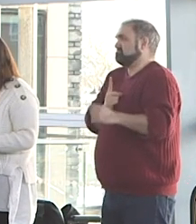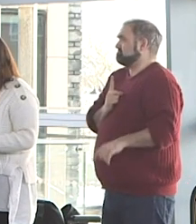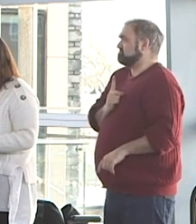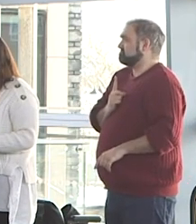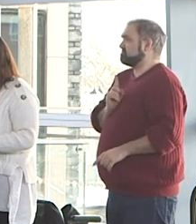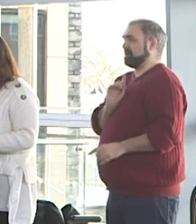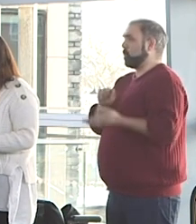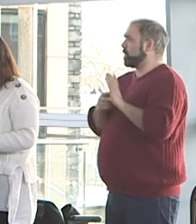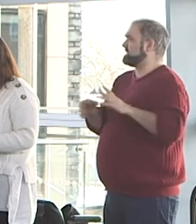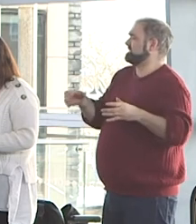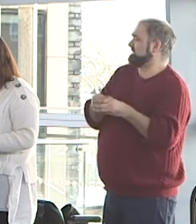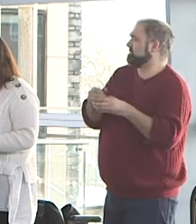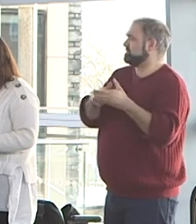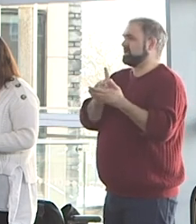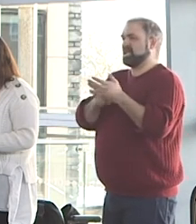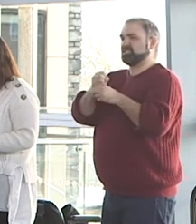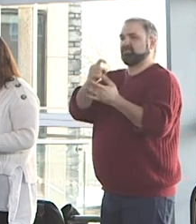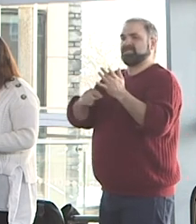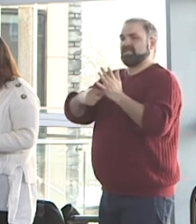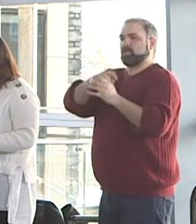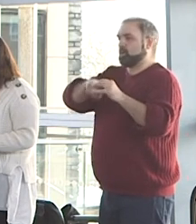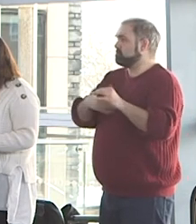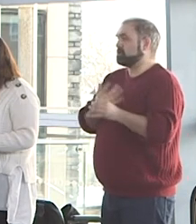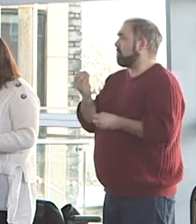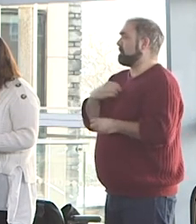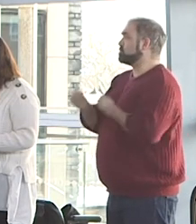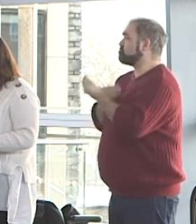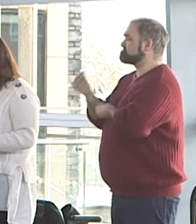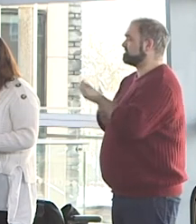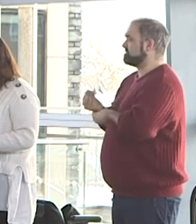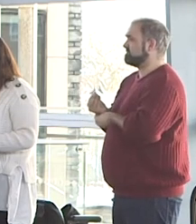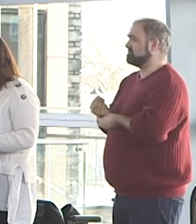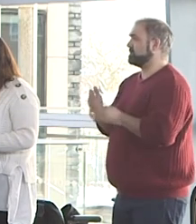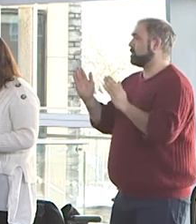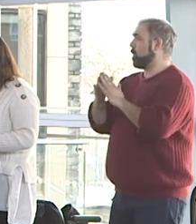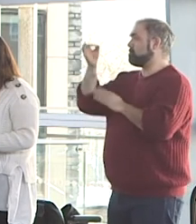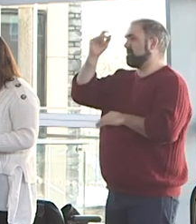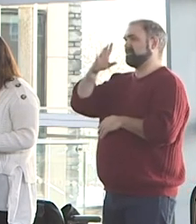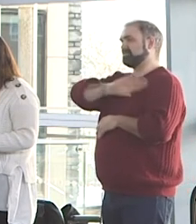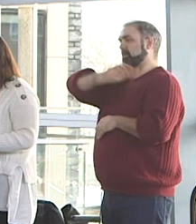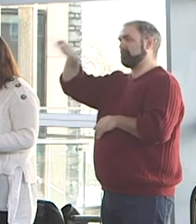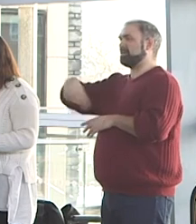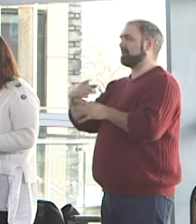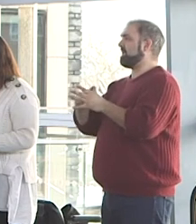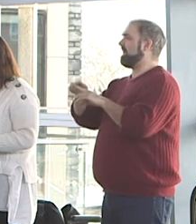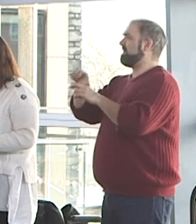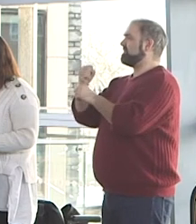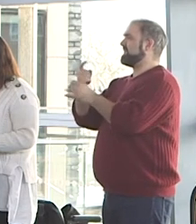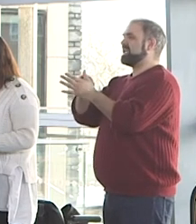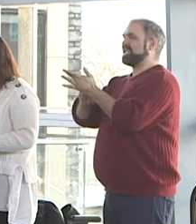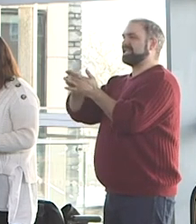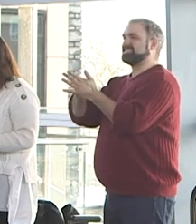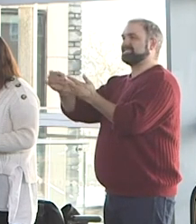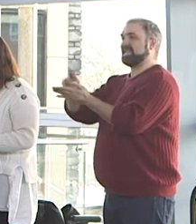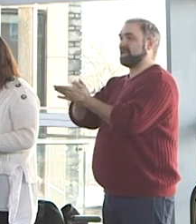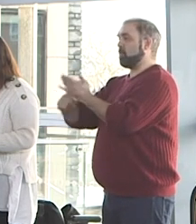LGBTQ organization, so all I had was my story. If the Home Office sent me back to Afghanistan, I would be persecuted because being gay